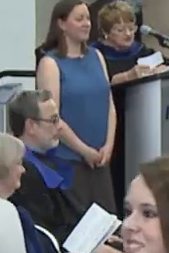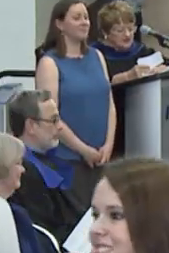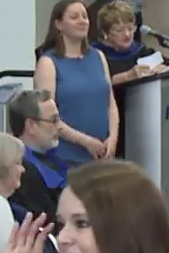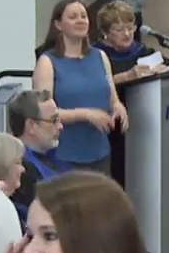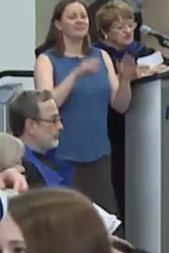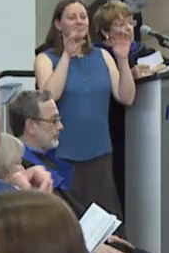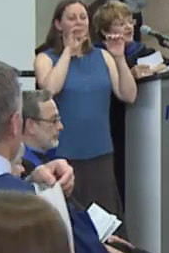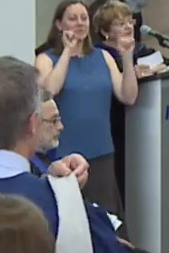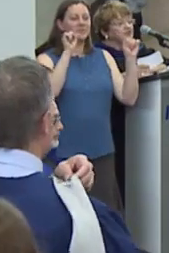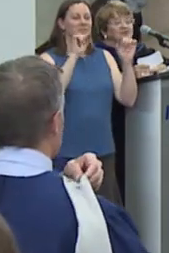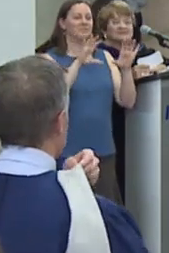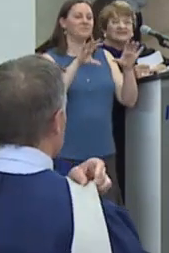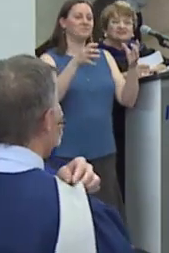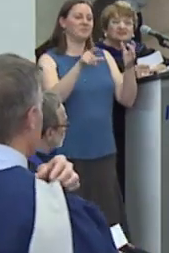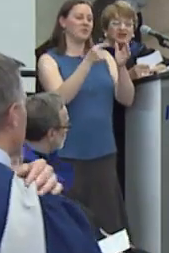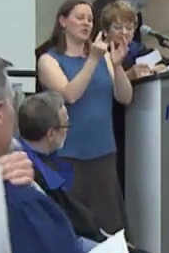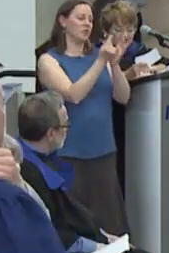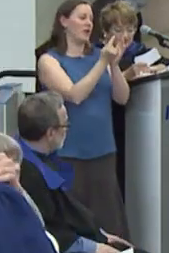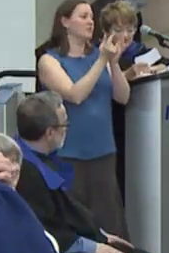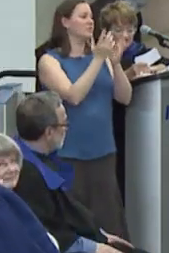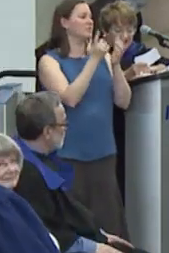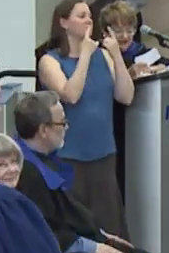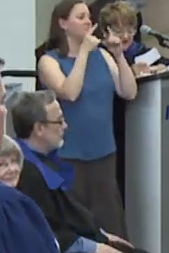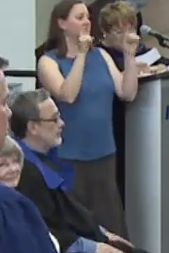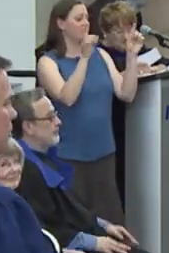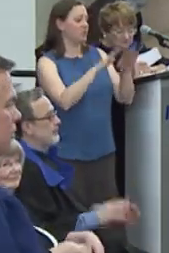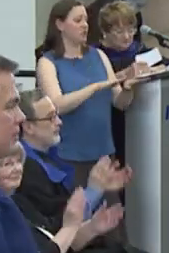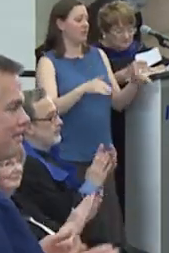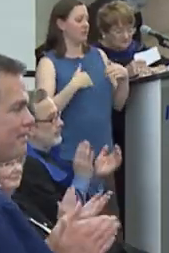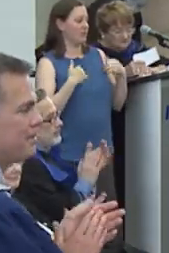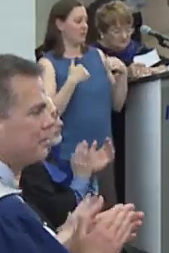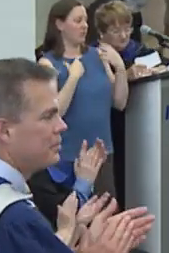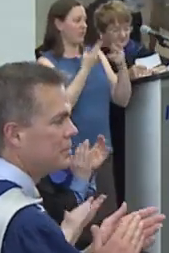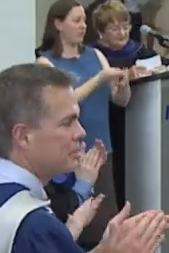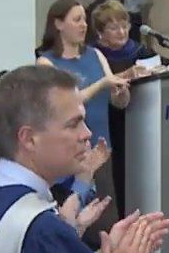Mr. President, the graduates in Child and Youth Care.